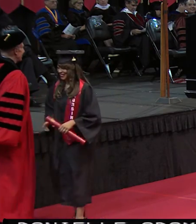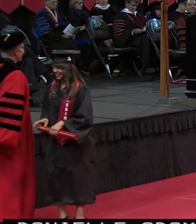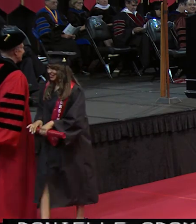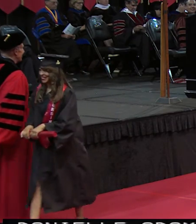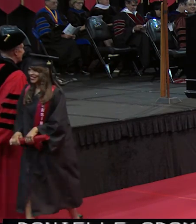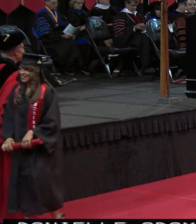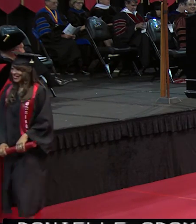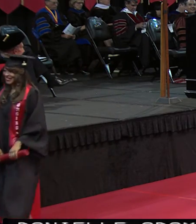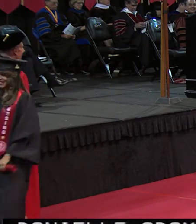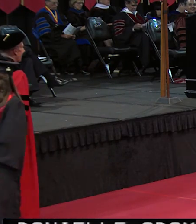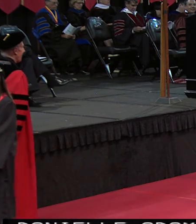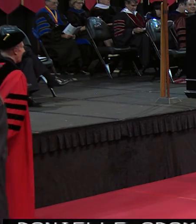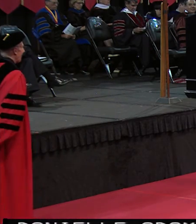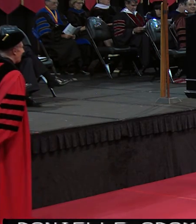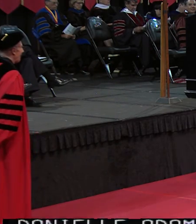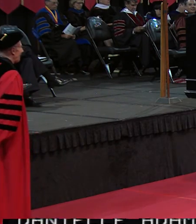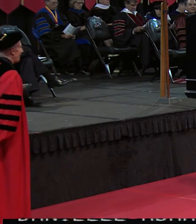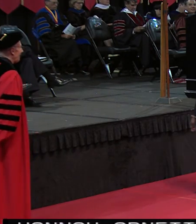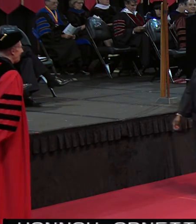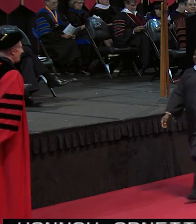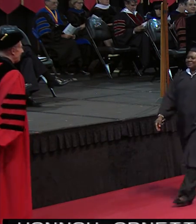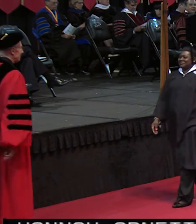Rachel Marie Babineau.